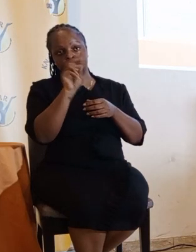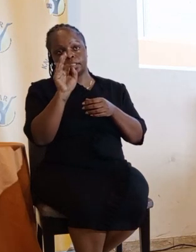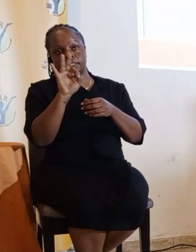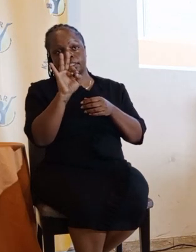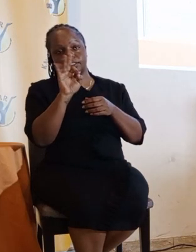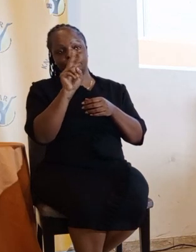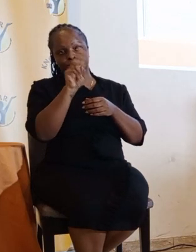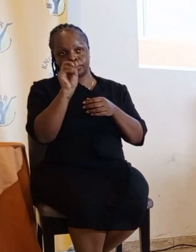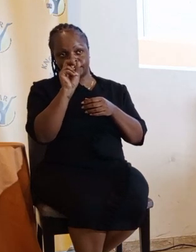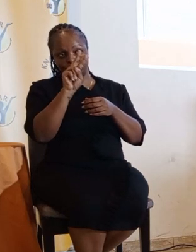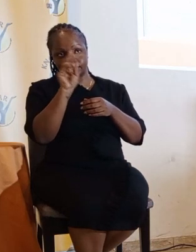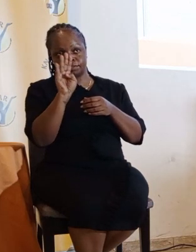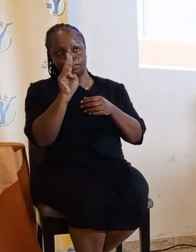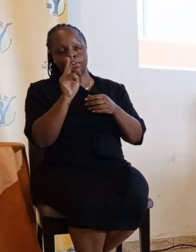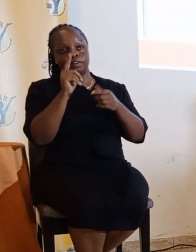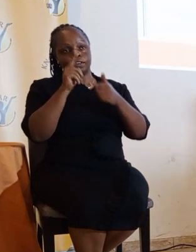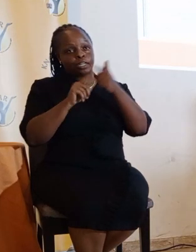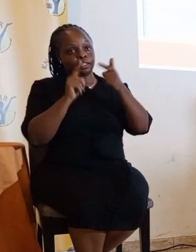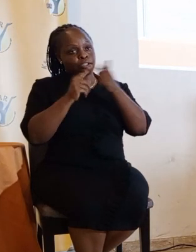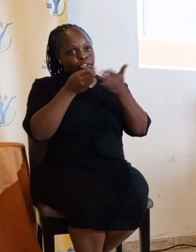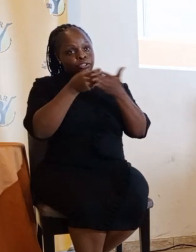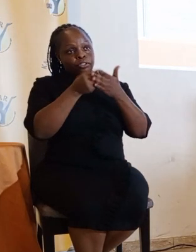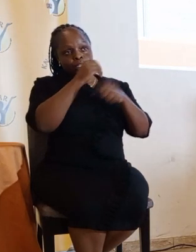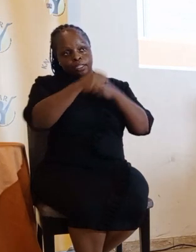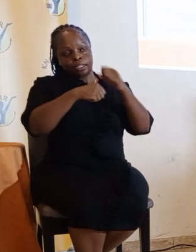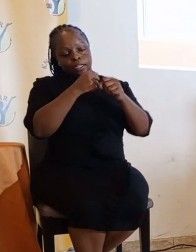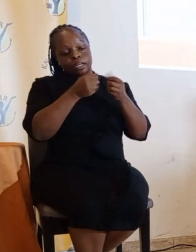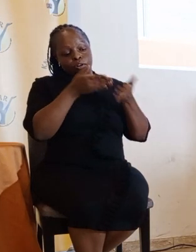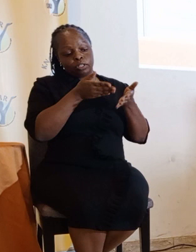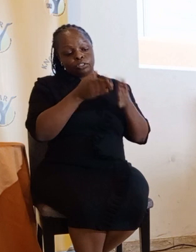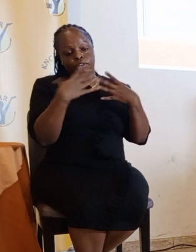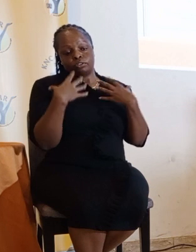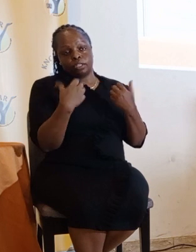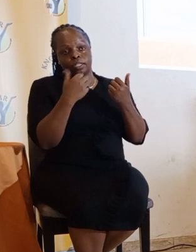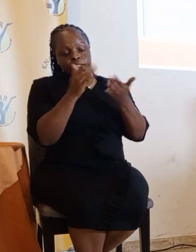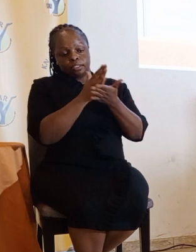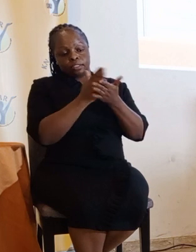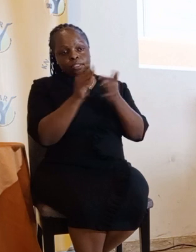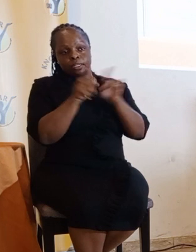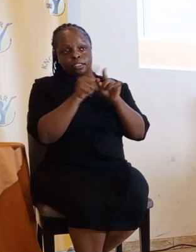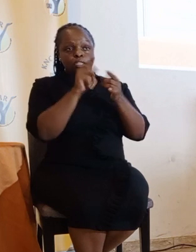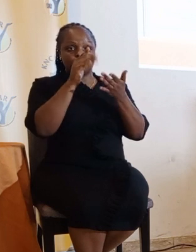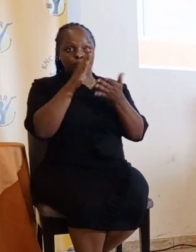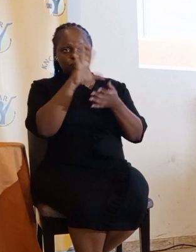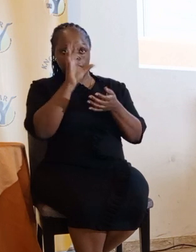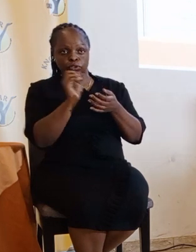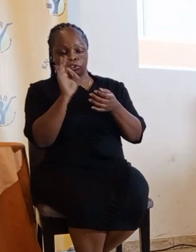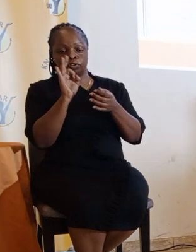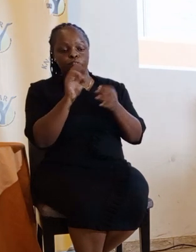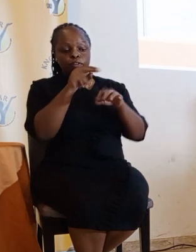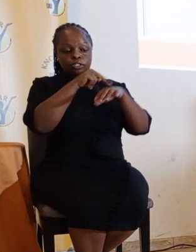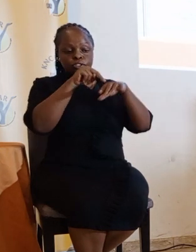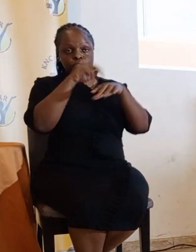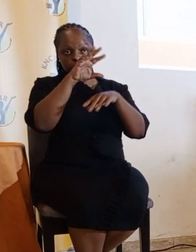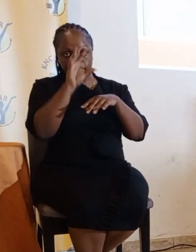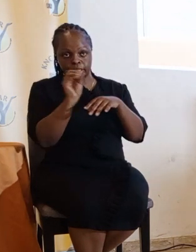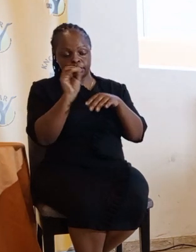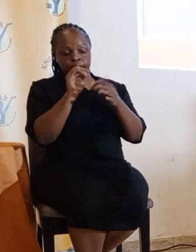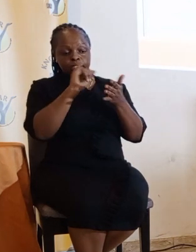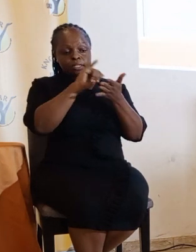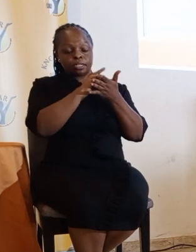2023-2024 financial year, the allocation to the health sector as a proportion of the national budget is a